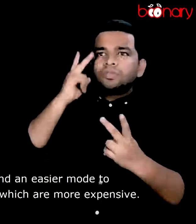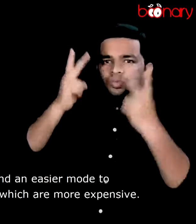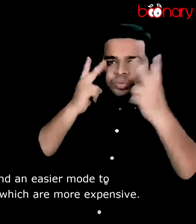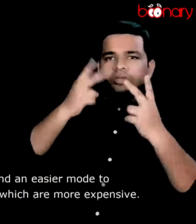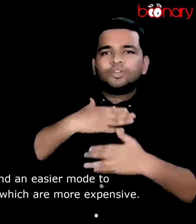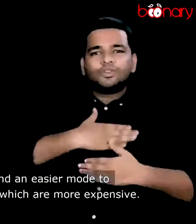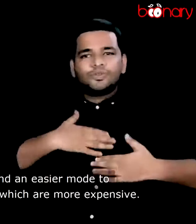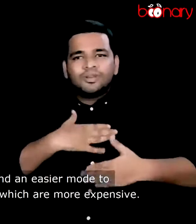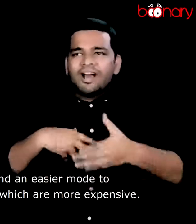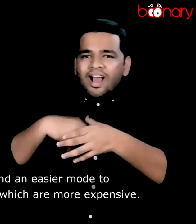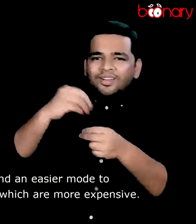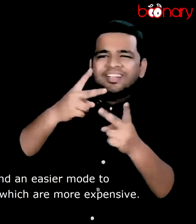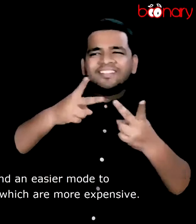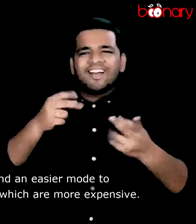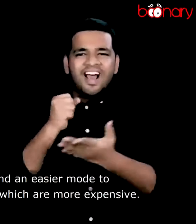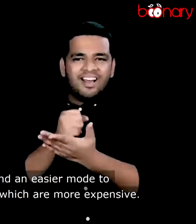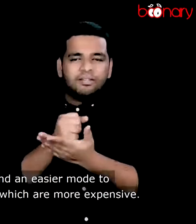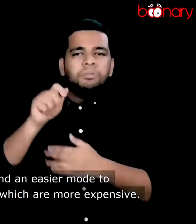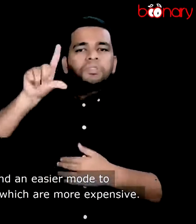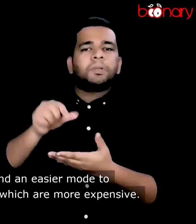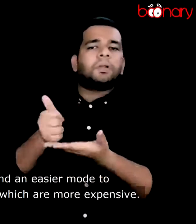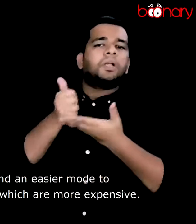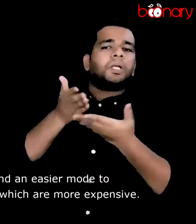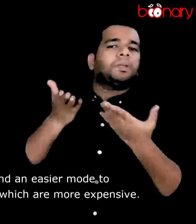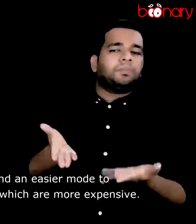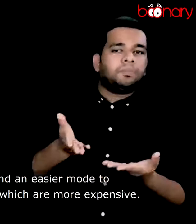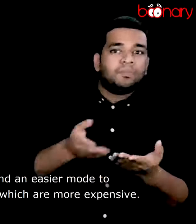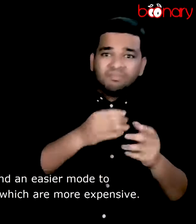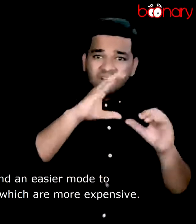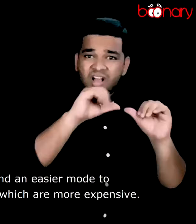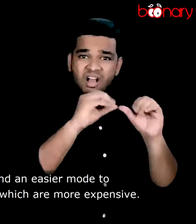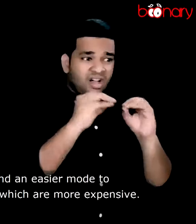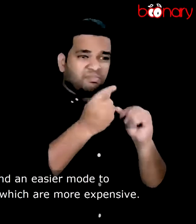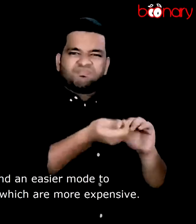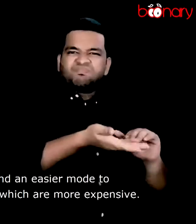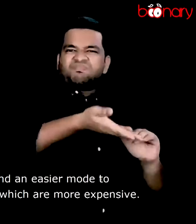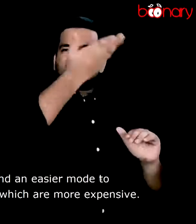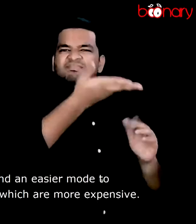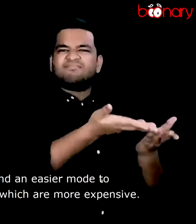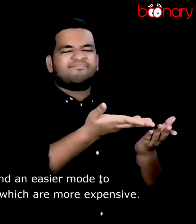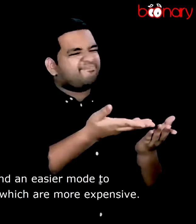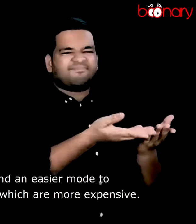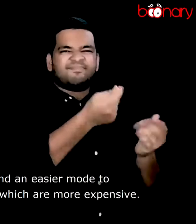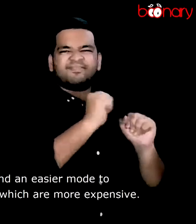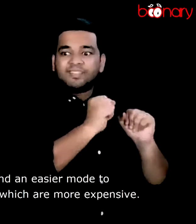are cheaper and an easier mode to travel as compared to cabs, which are more